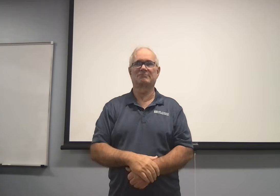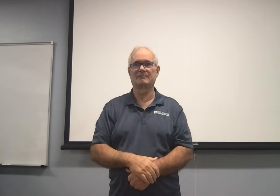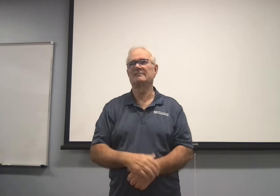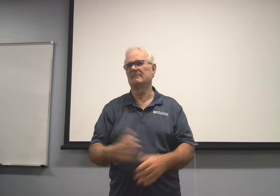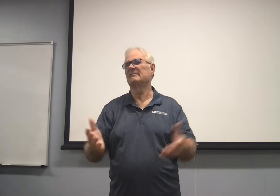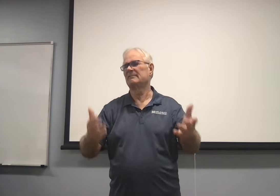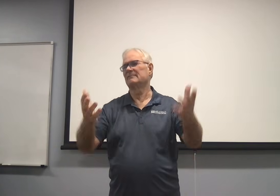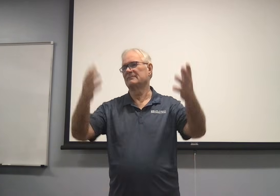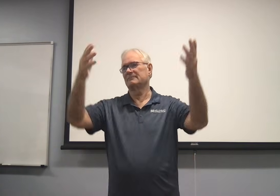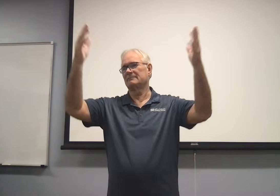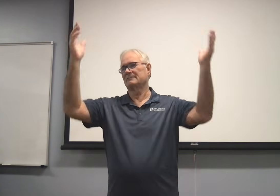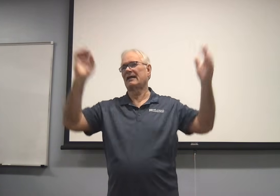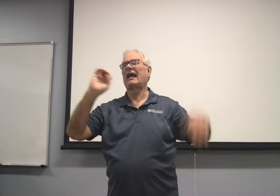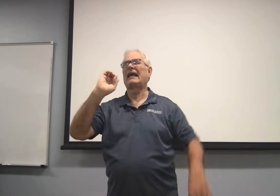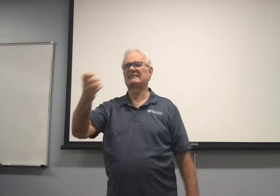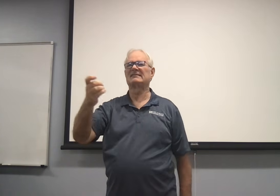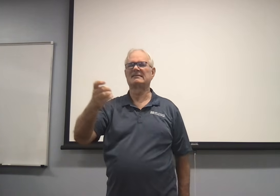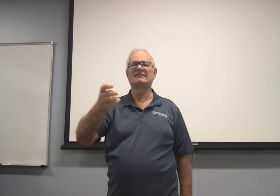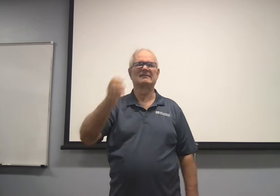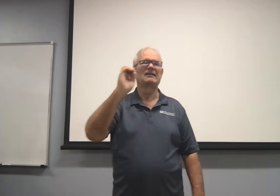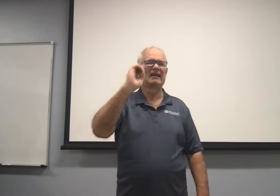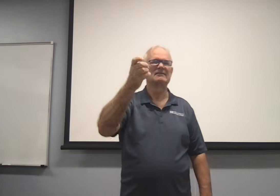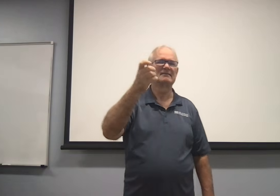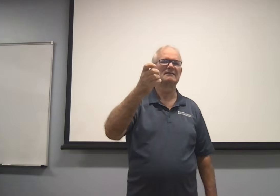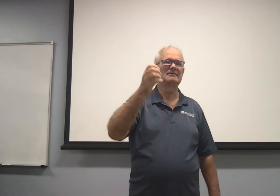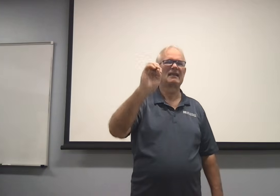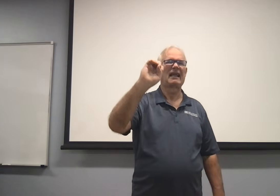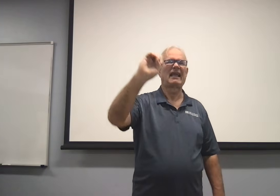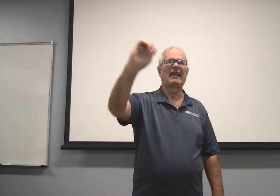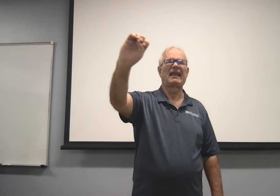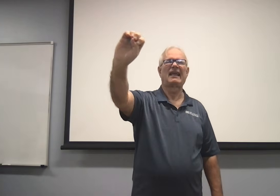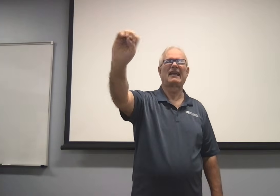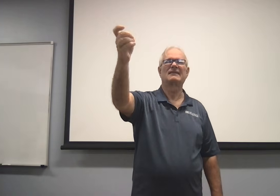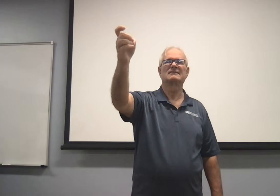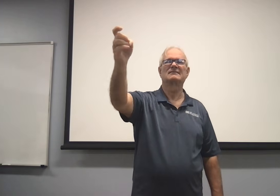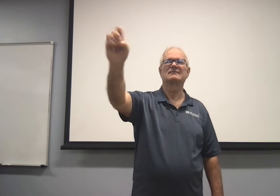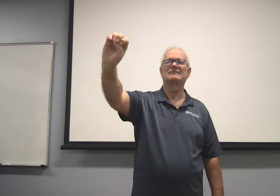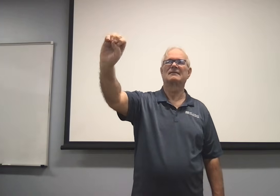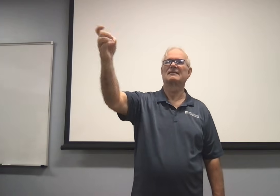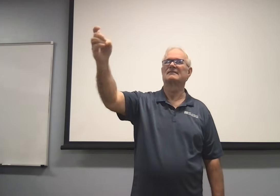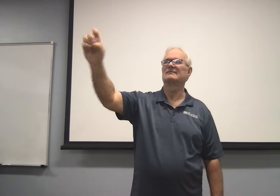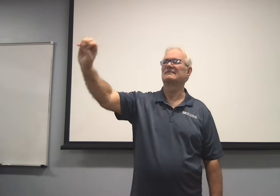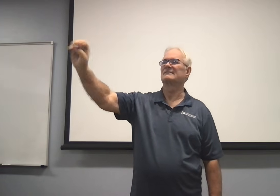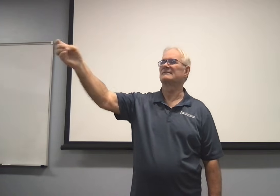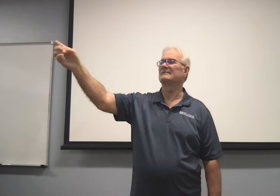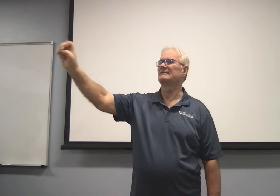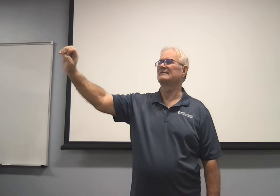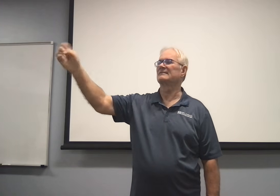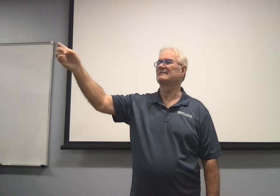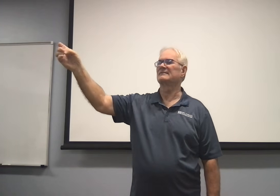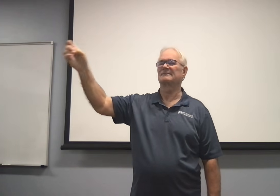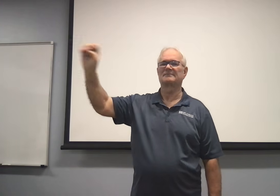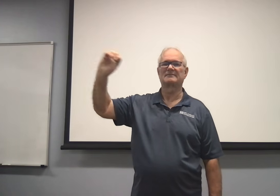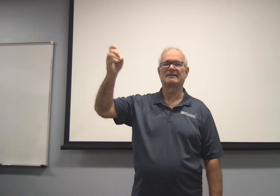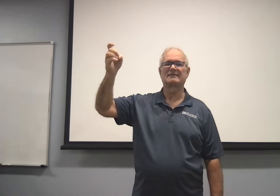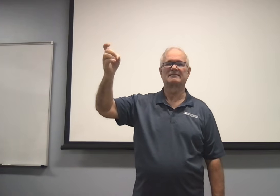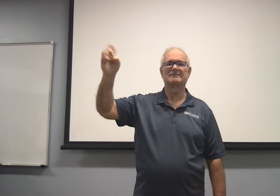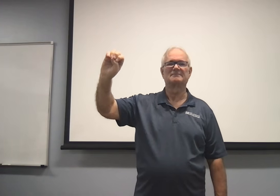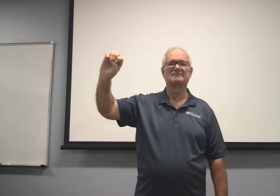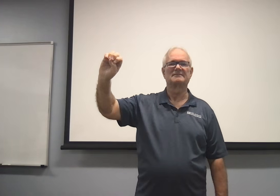drama. So that's the kind of thing that you would sign for X. It's E and then it swivels to the X. It twists